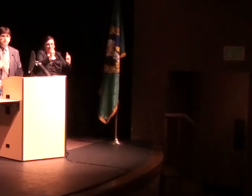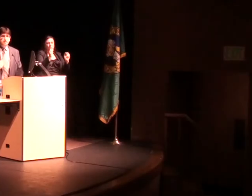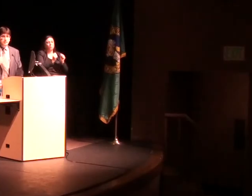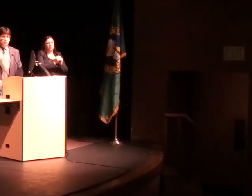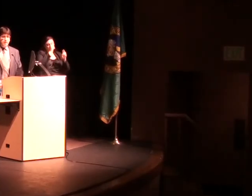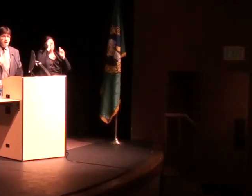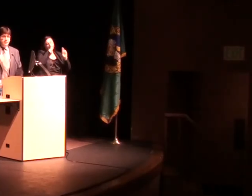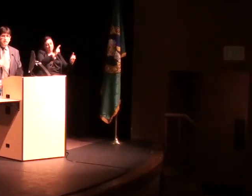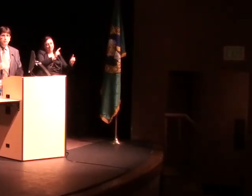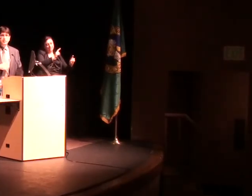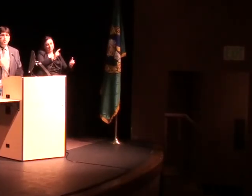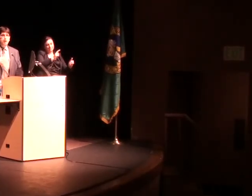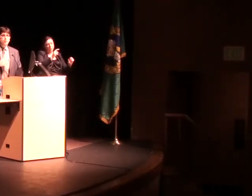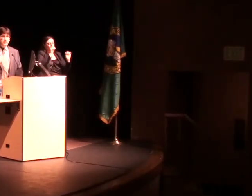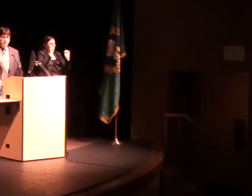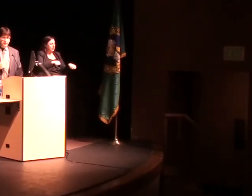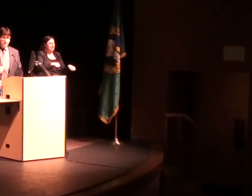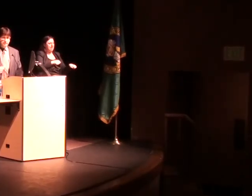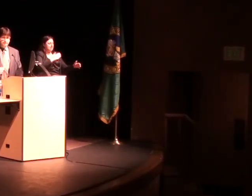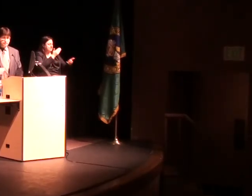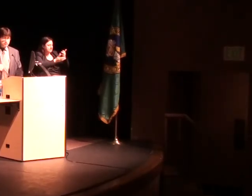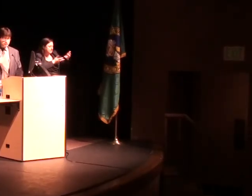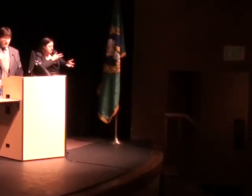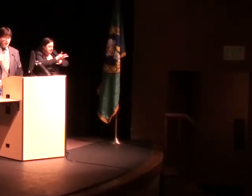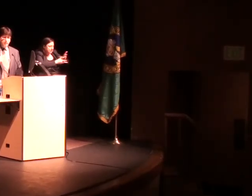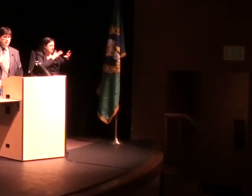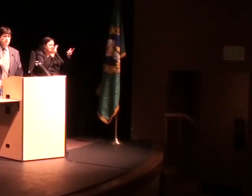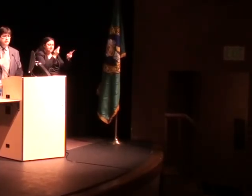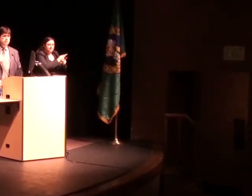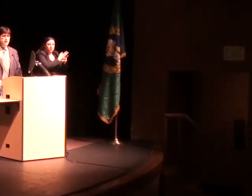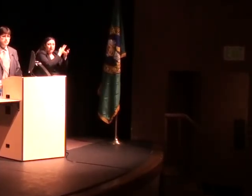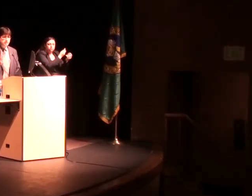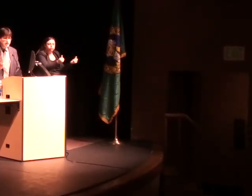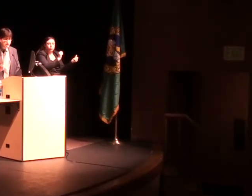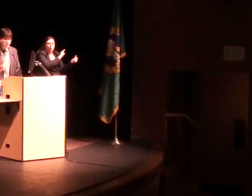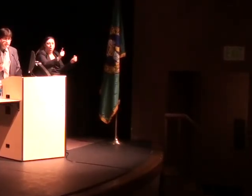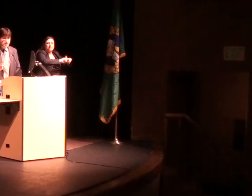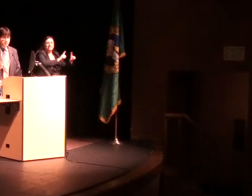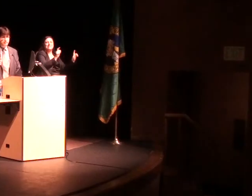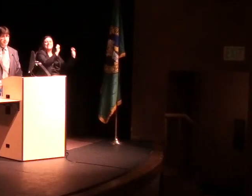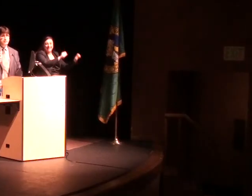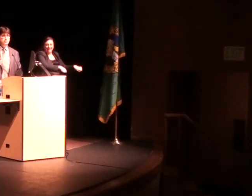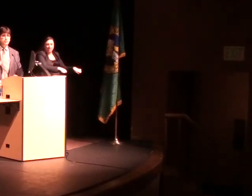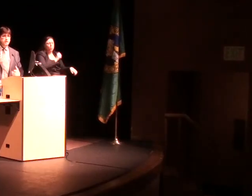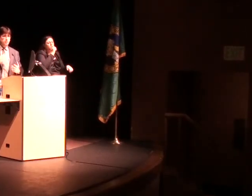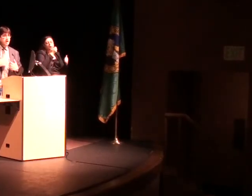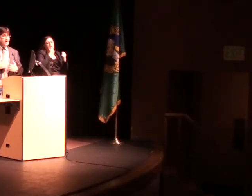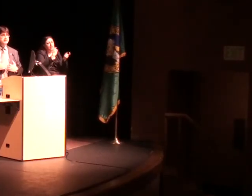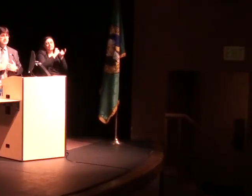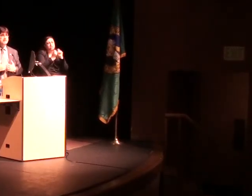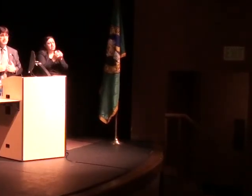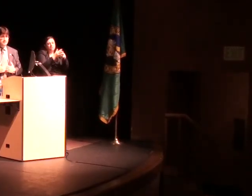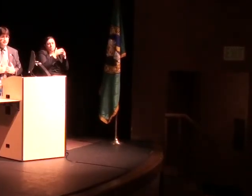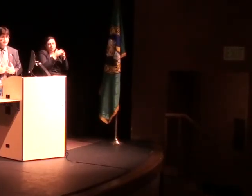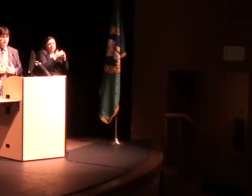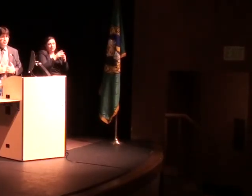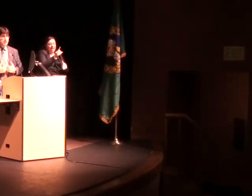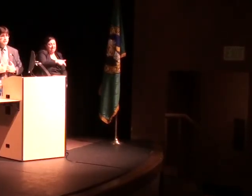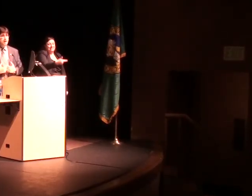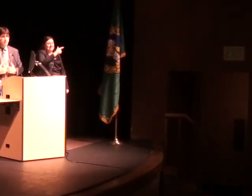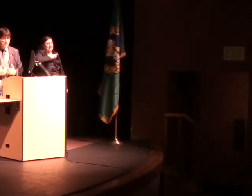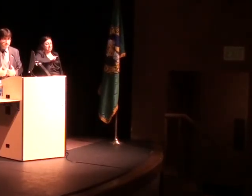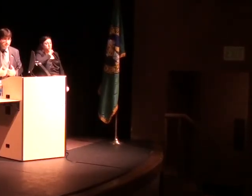With respect, we can deal with all our differences. And we are not going to try to change America for the reason we are asking the same.